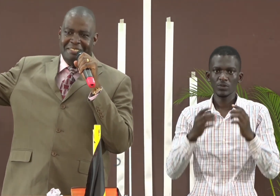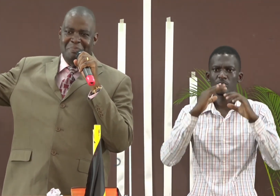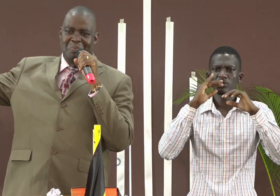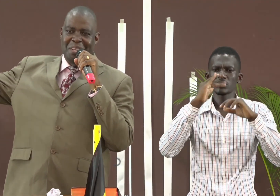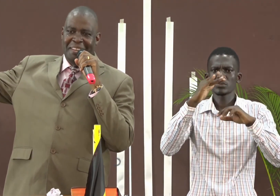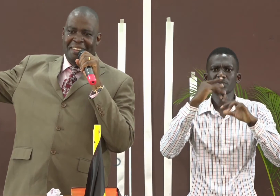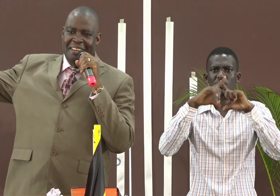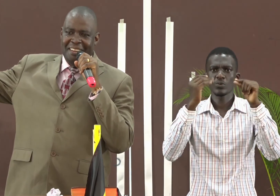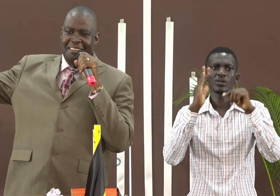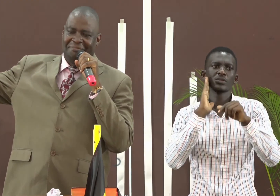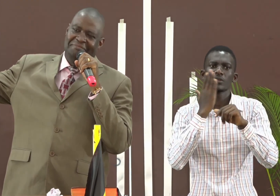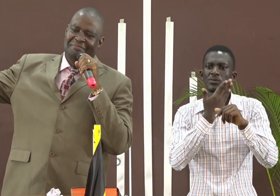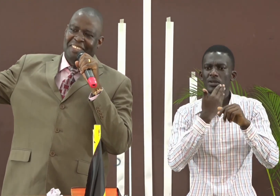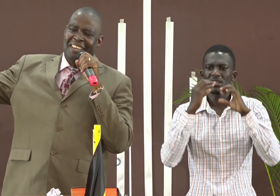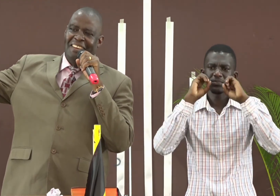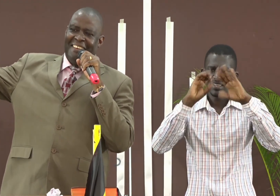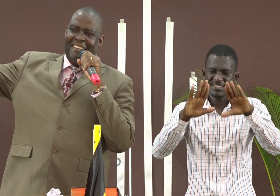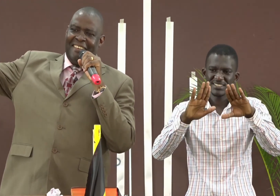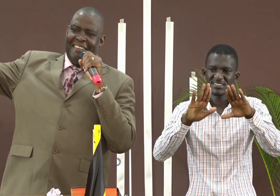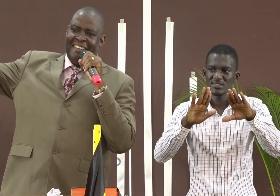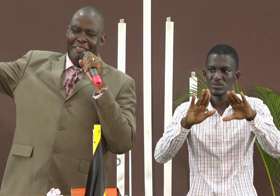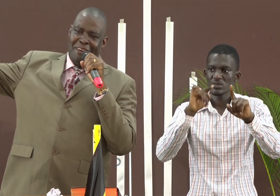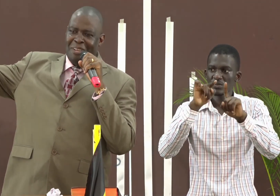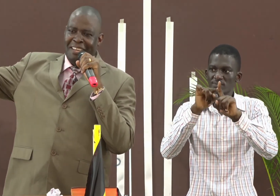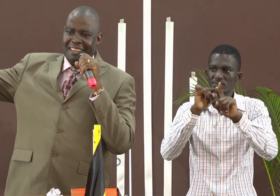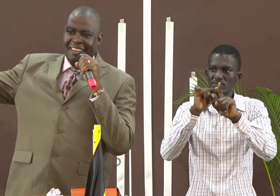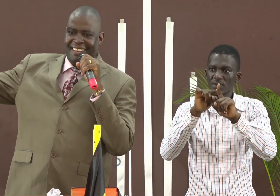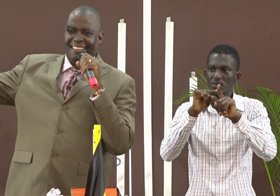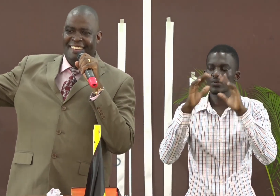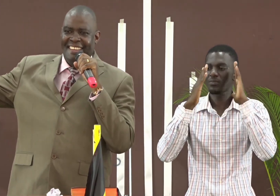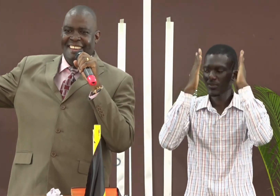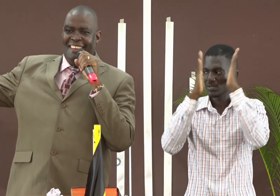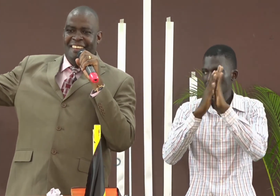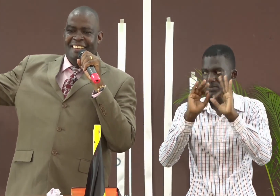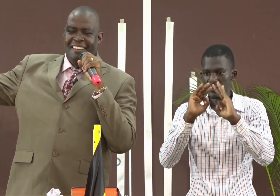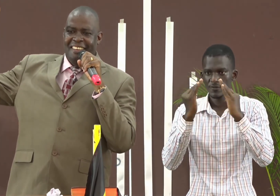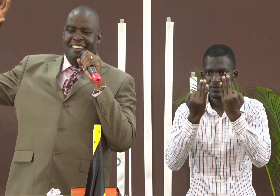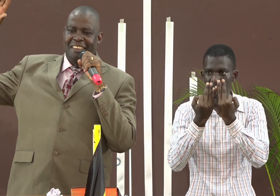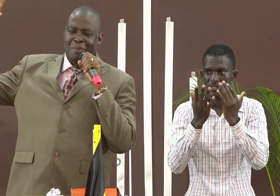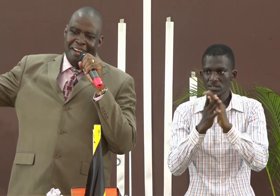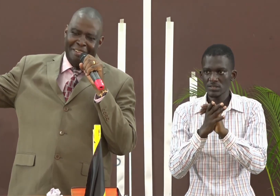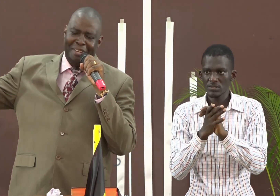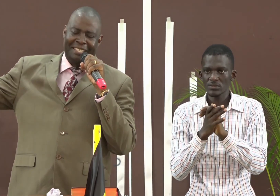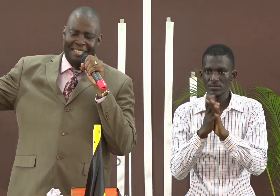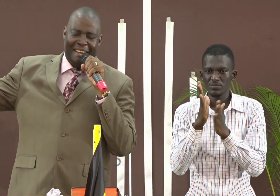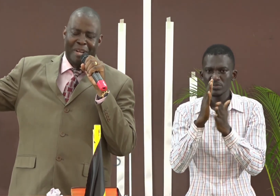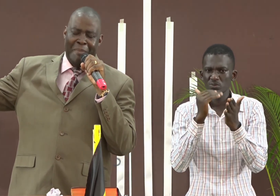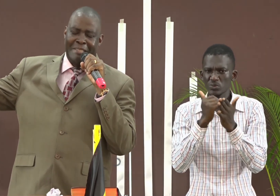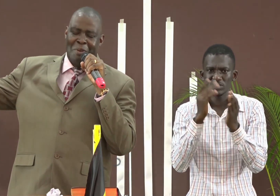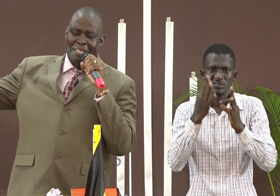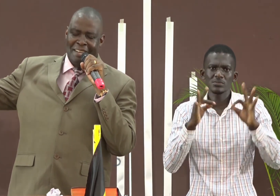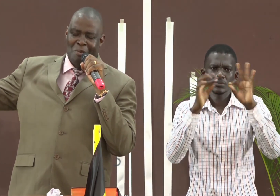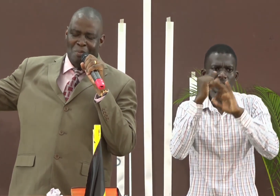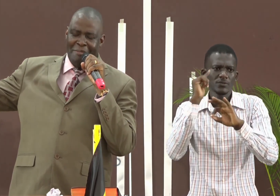omulabirizi. You can speak some words of blessing to bishop. Ne family ye. Together with his family. Kubanga atugasa